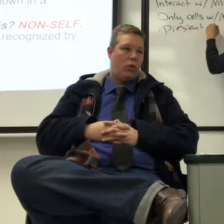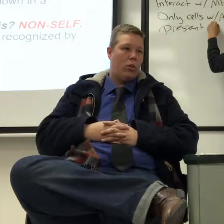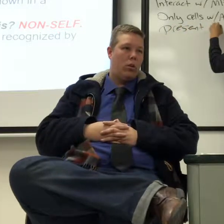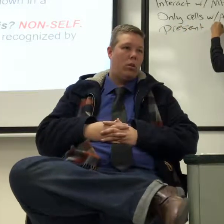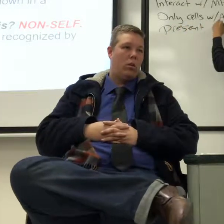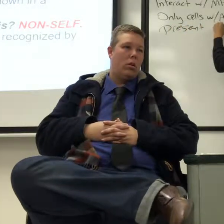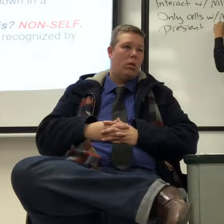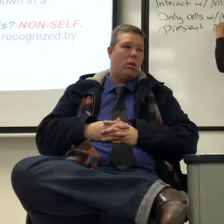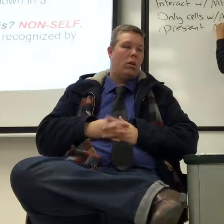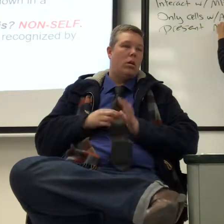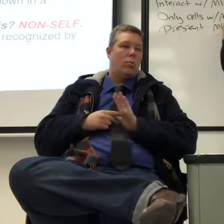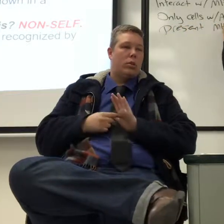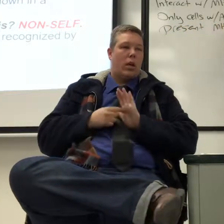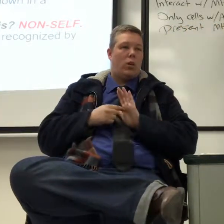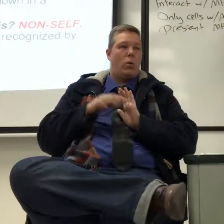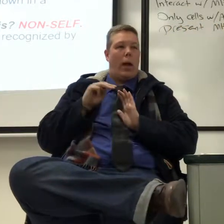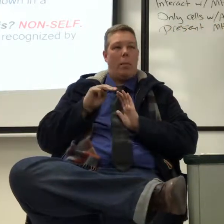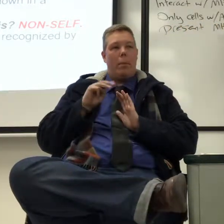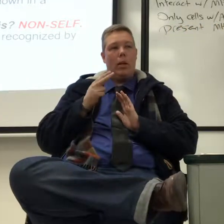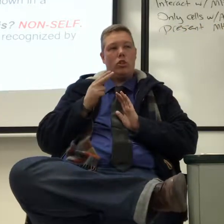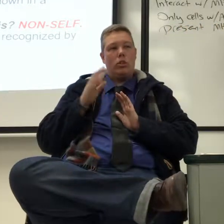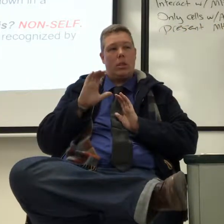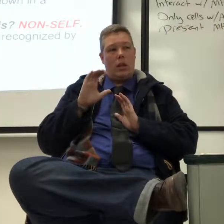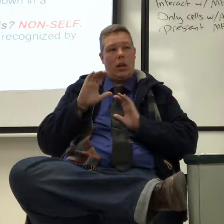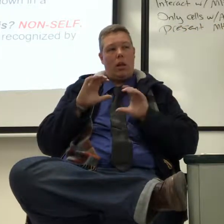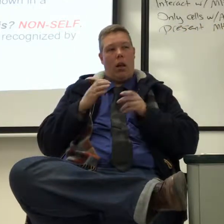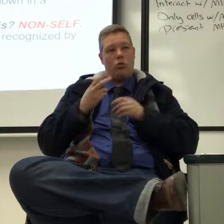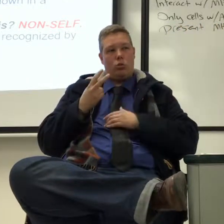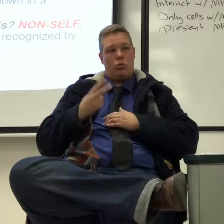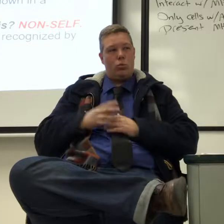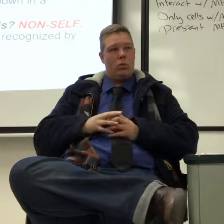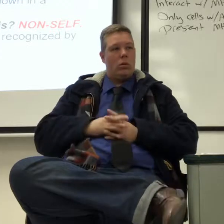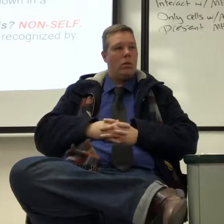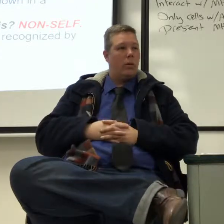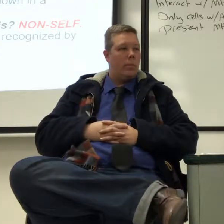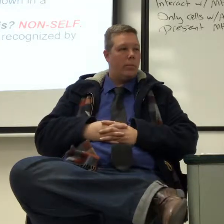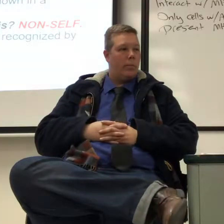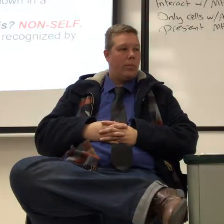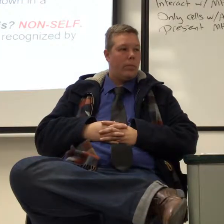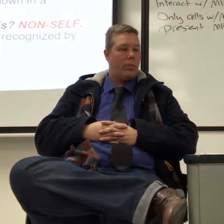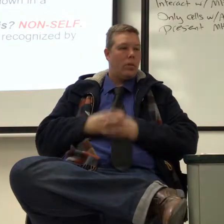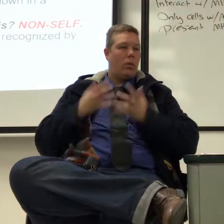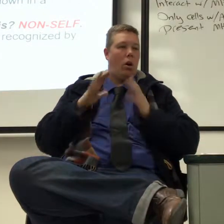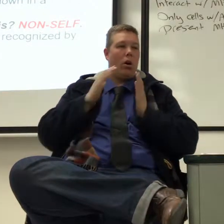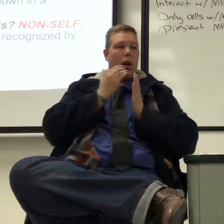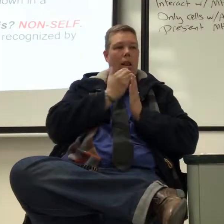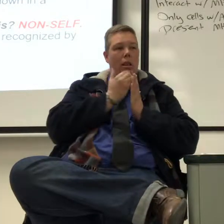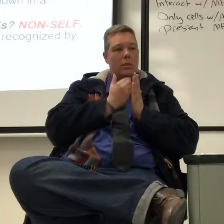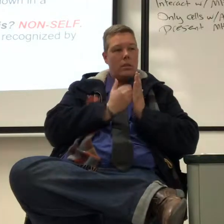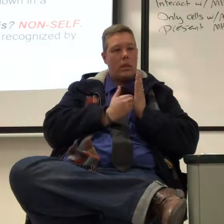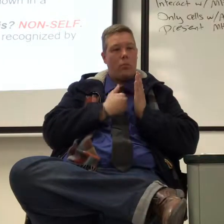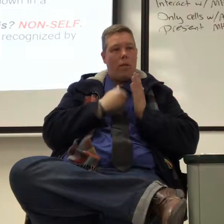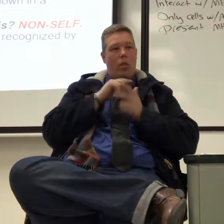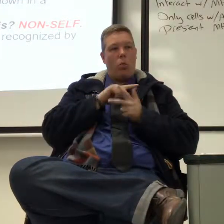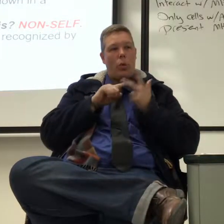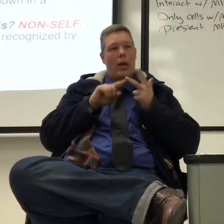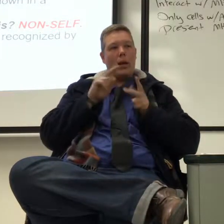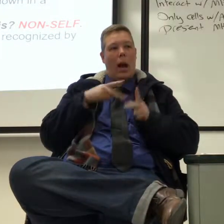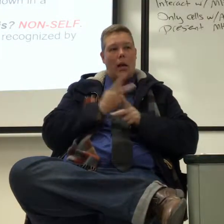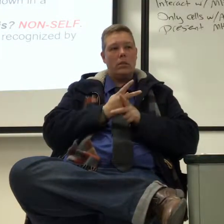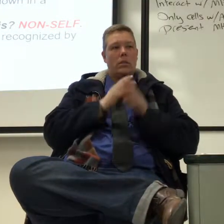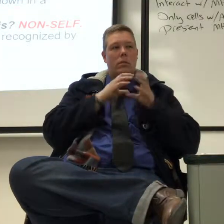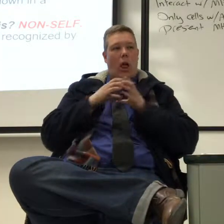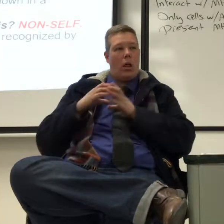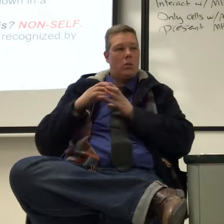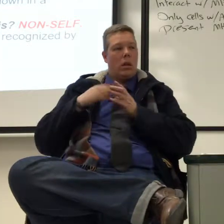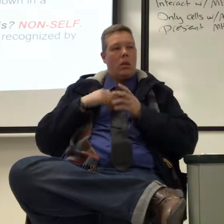present to MHC class 2. And I already listed the 3 kinds of cells: dendritic macrophages